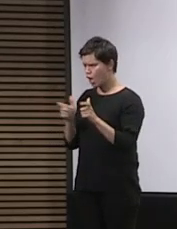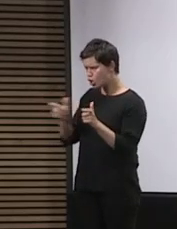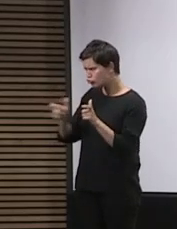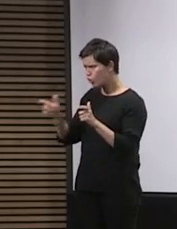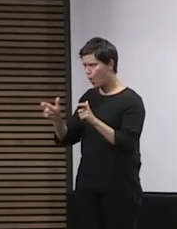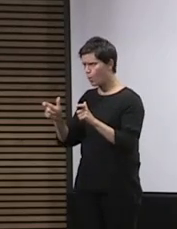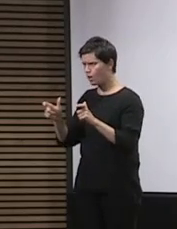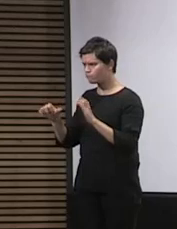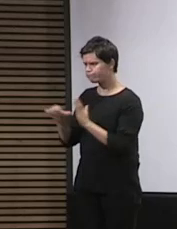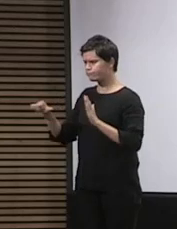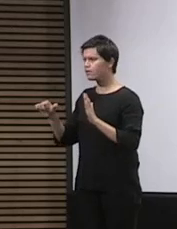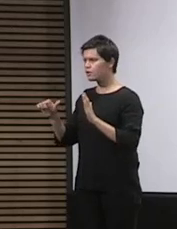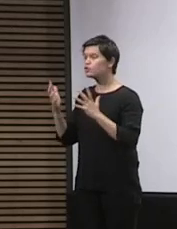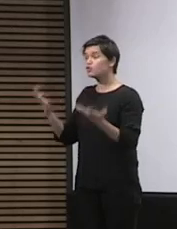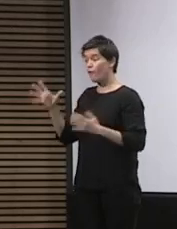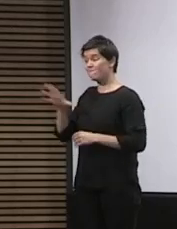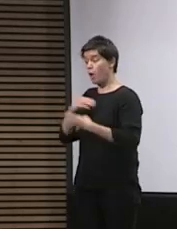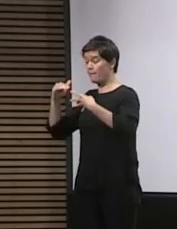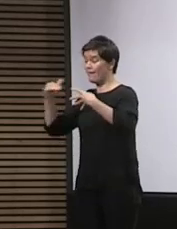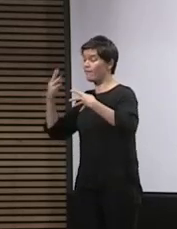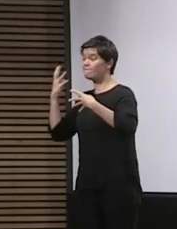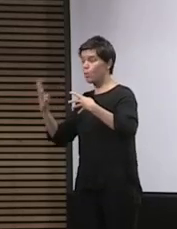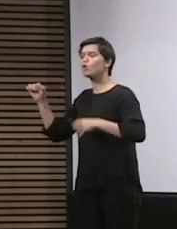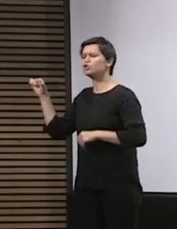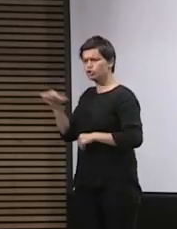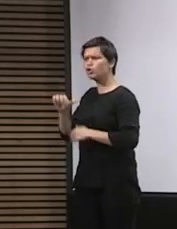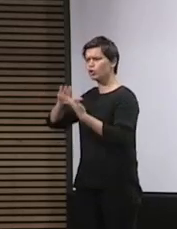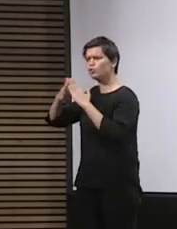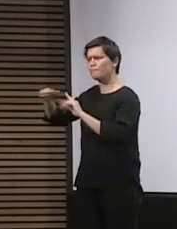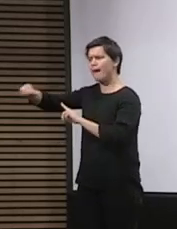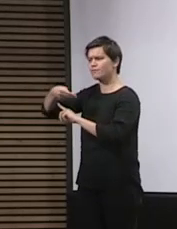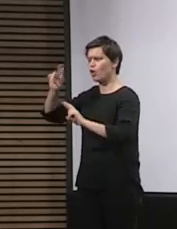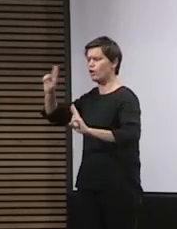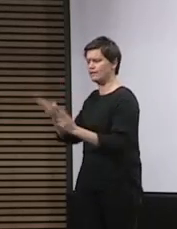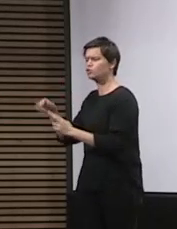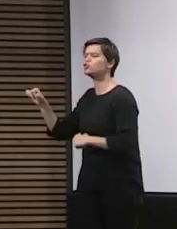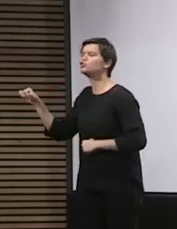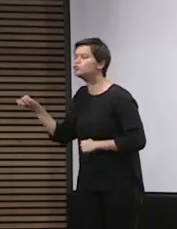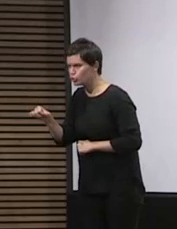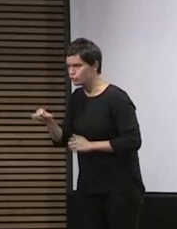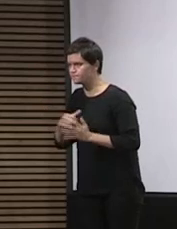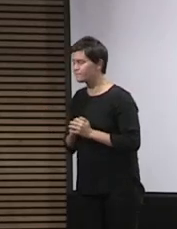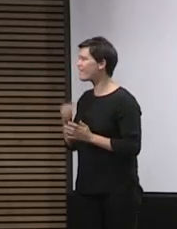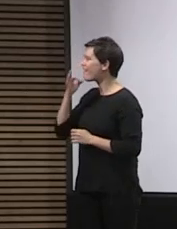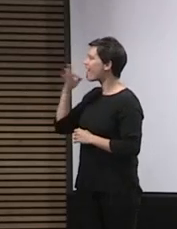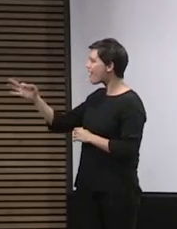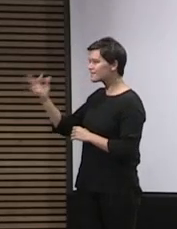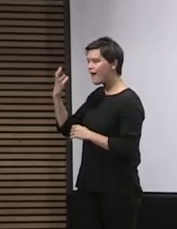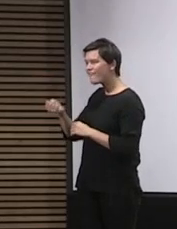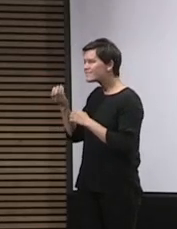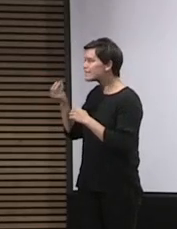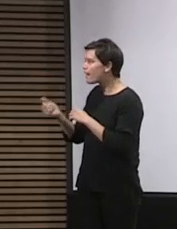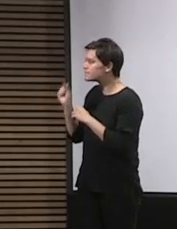community transmission. On PPE, why has it been a priority ranking created? Just regarding the clusters, what information is the Ministry of Health